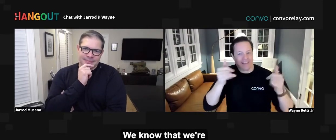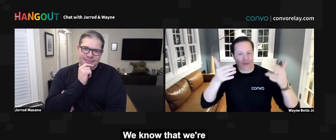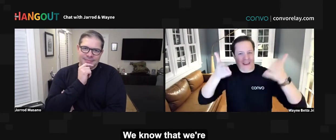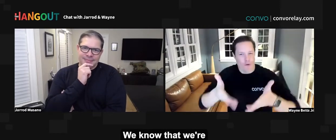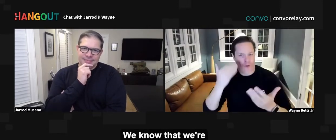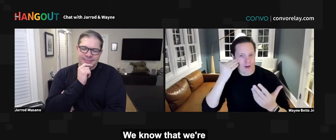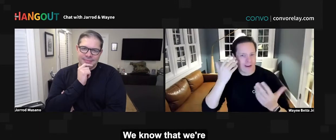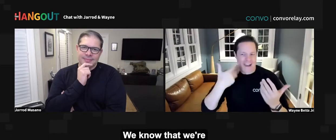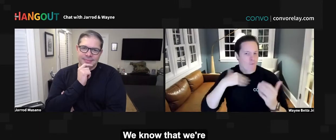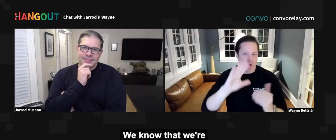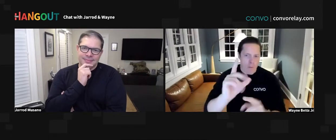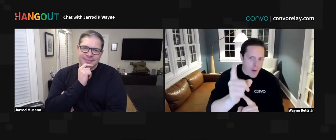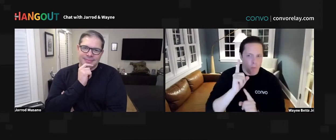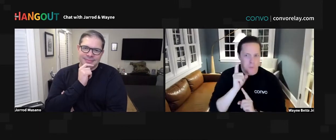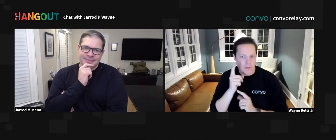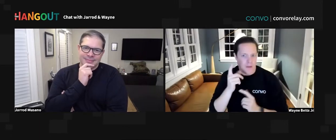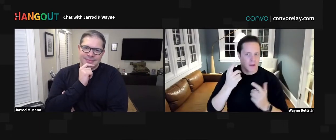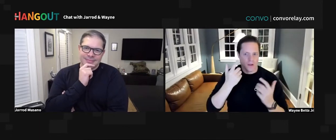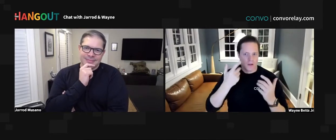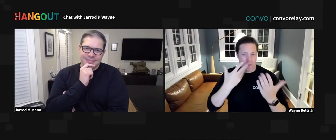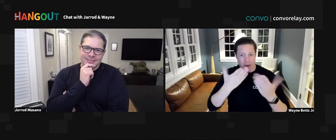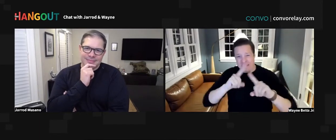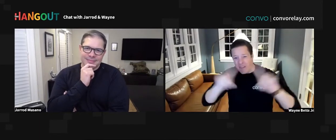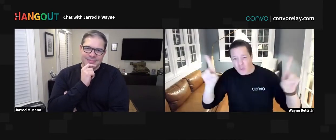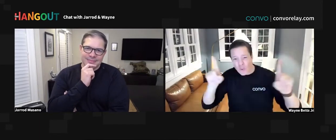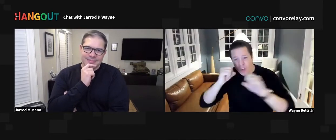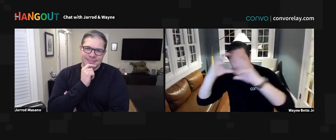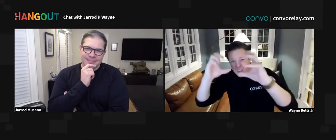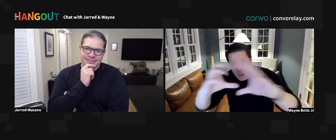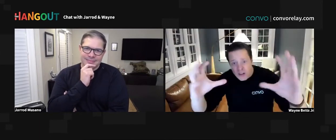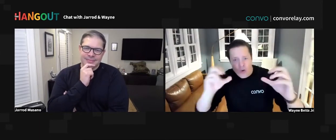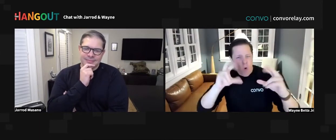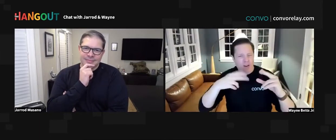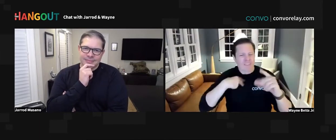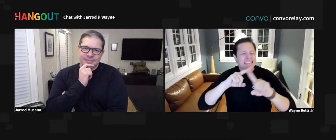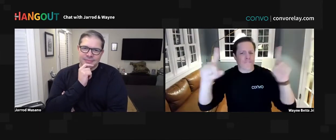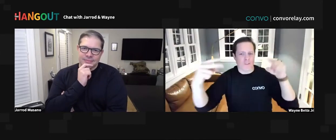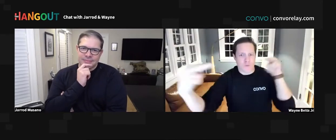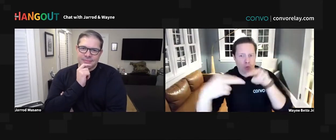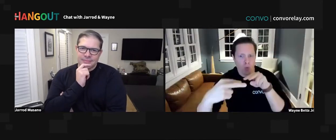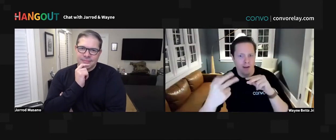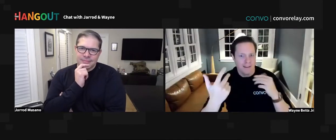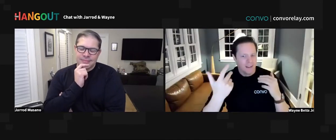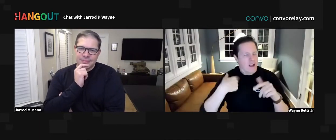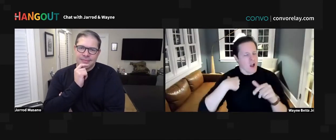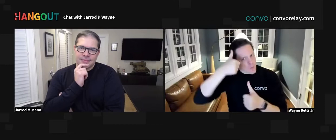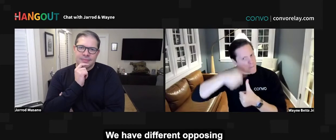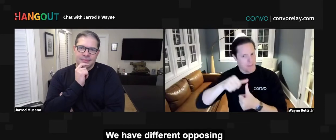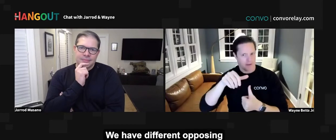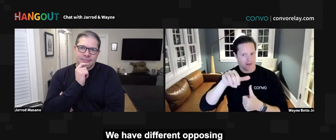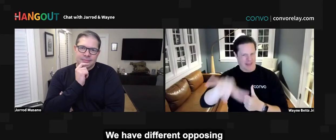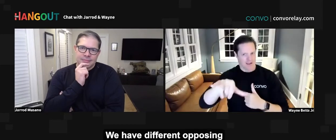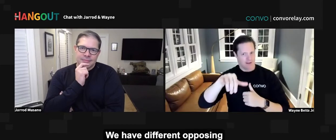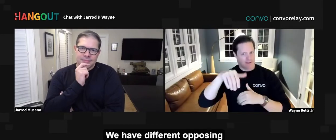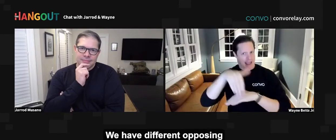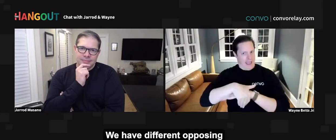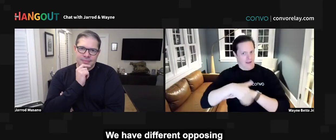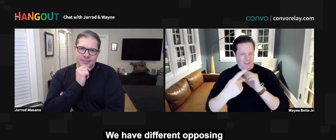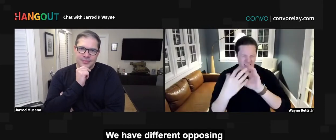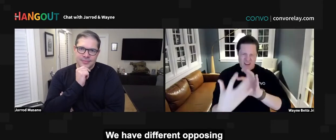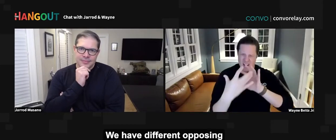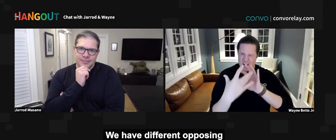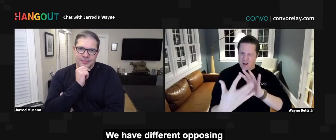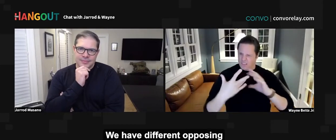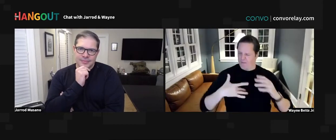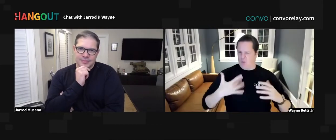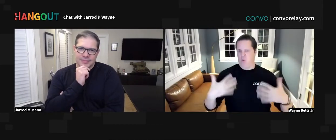right? We know that we're gonna hit the lows, and we're still there. You have your moments, I have mine. We have maybe different strategies, we have different